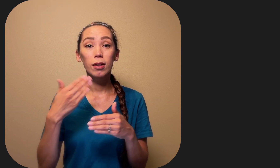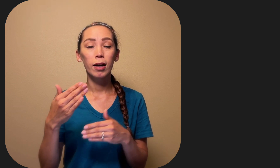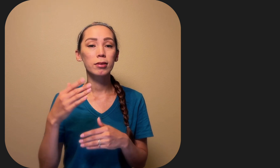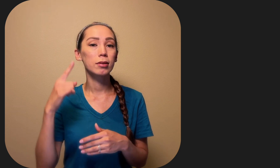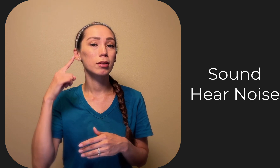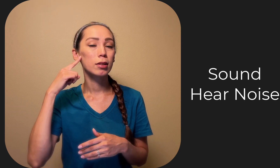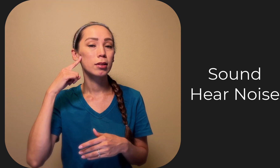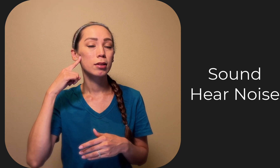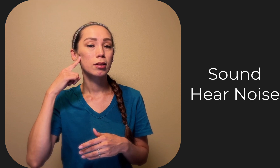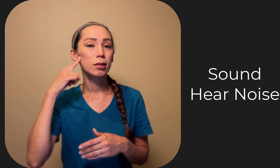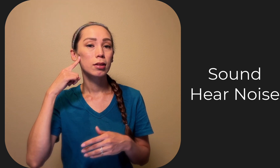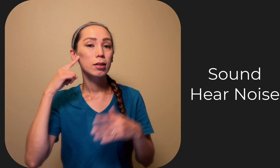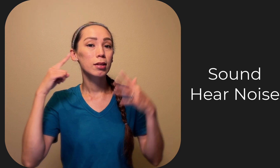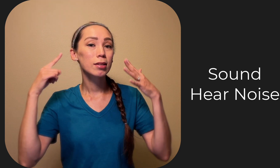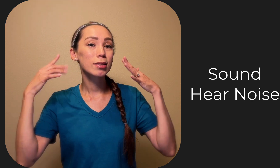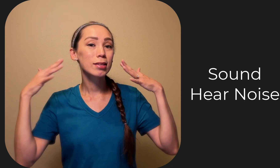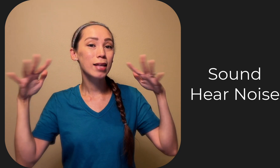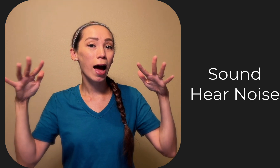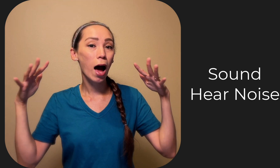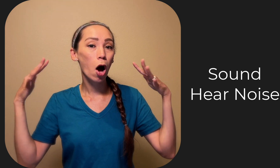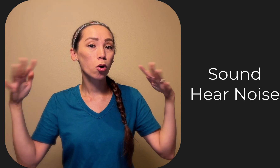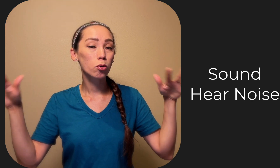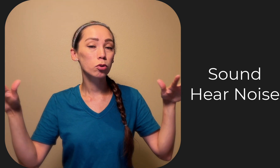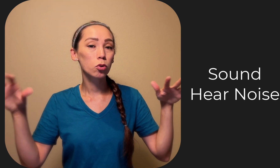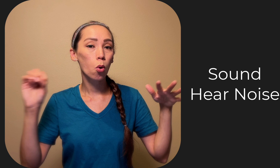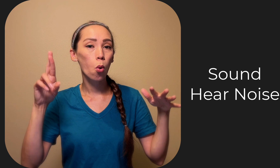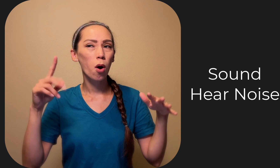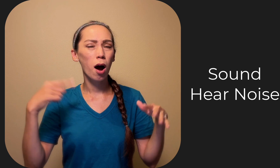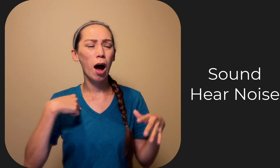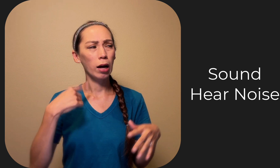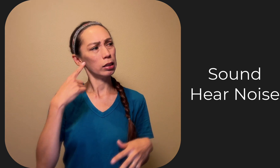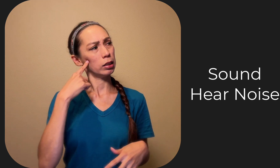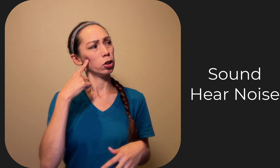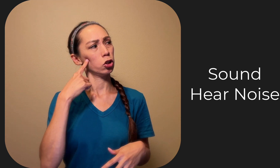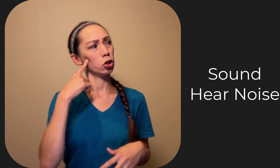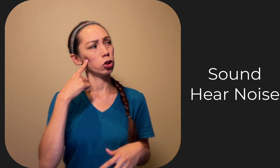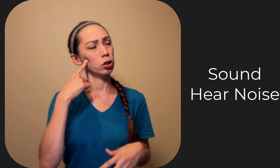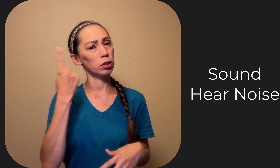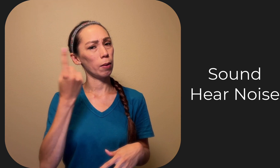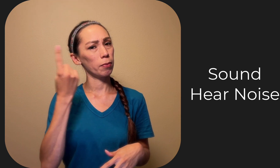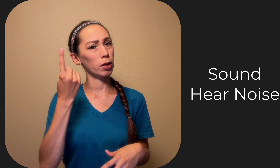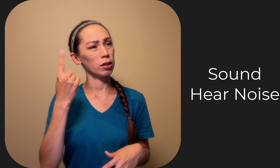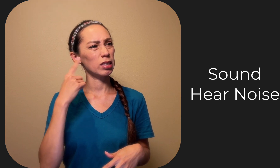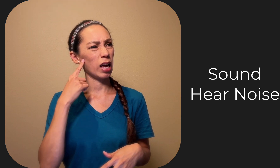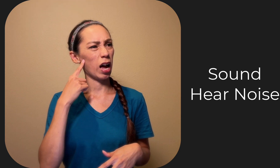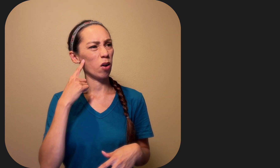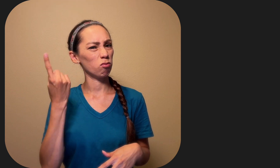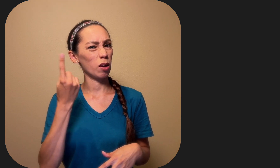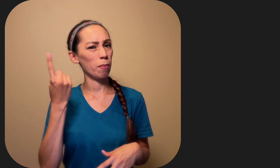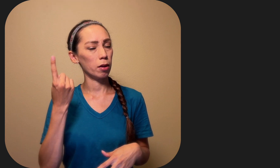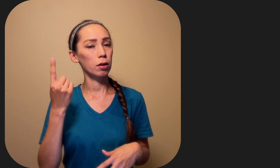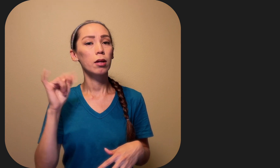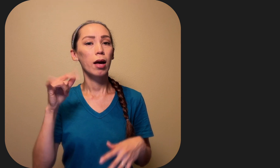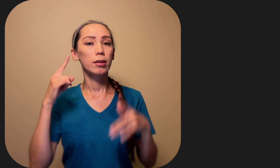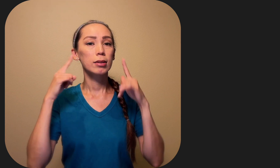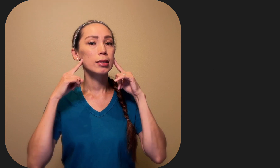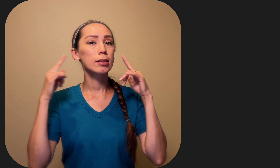sound. So you either can say it noisy or I hear something, sound.